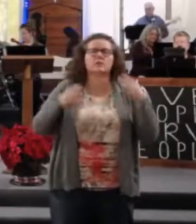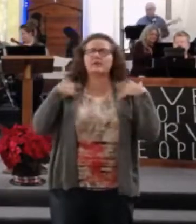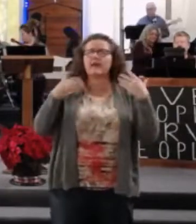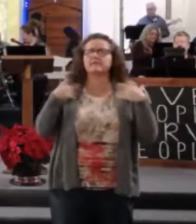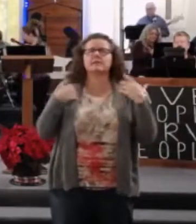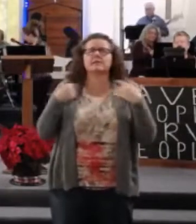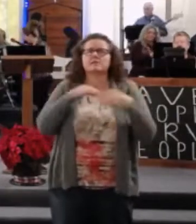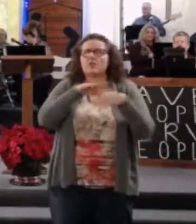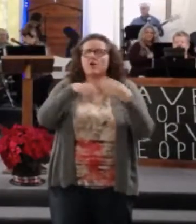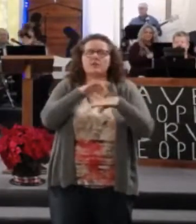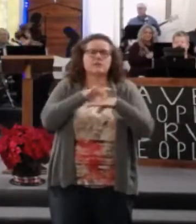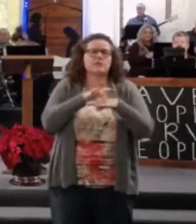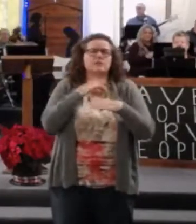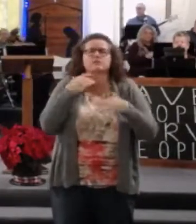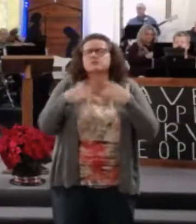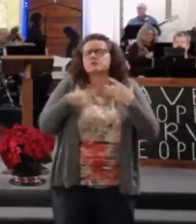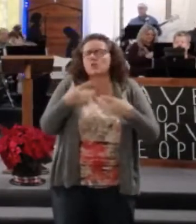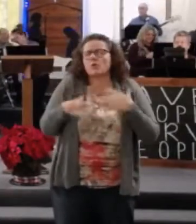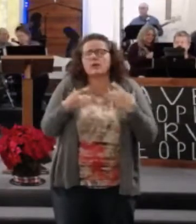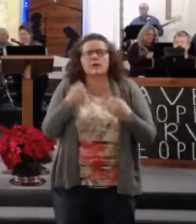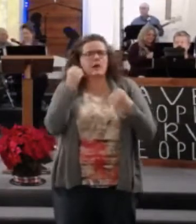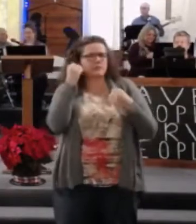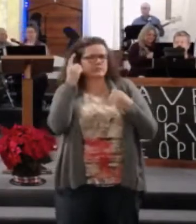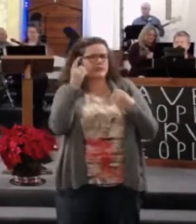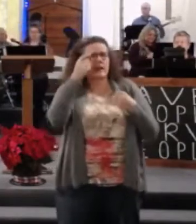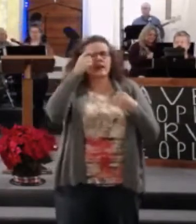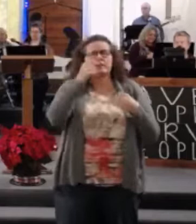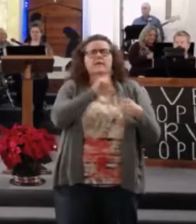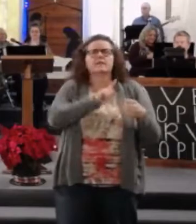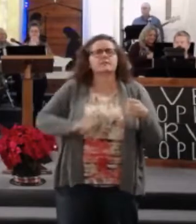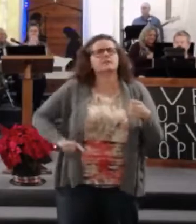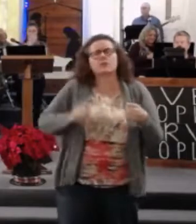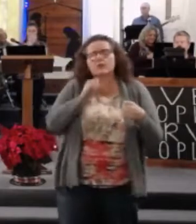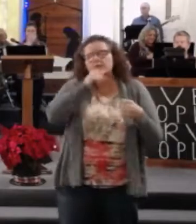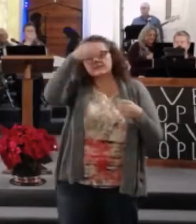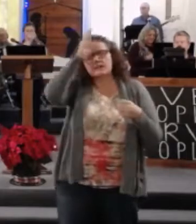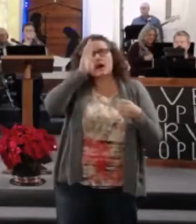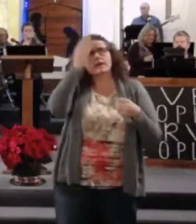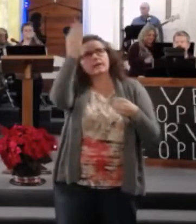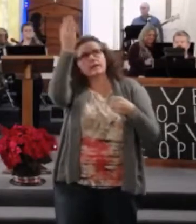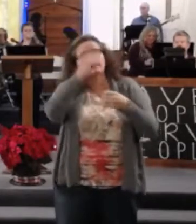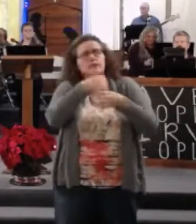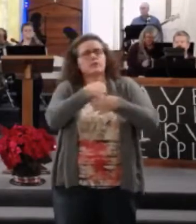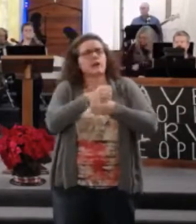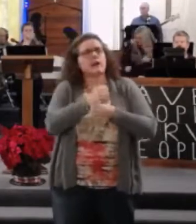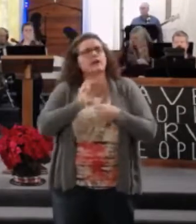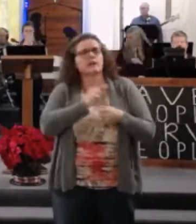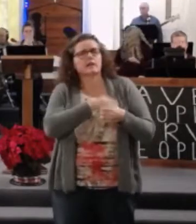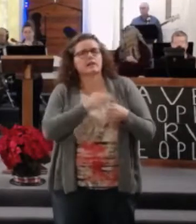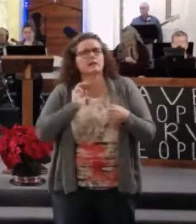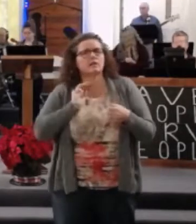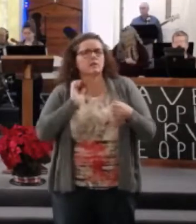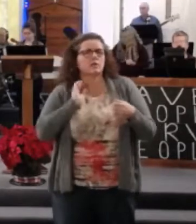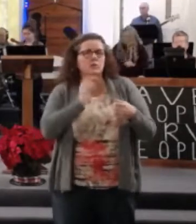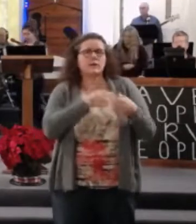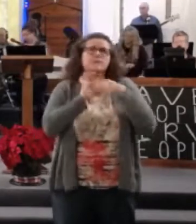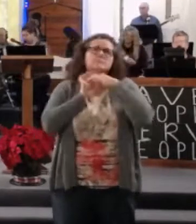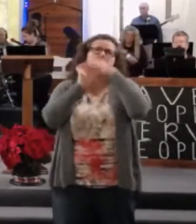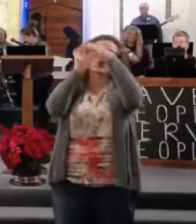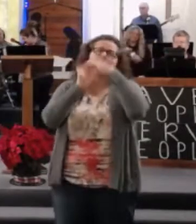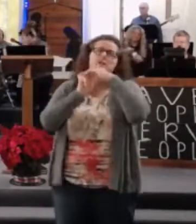with joy. Acknowledge that the Lord is God. He made us and we are his. We are his people, the sheep of his